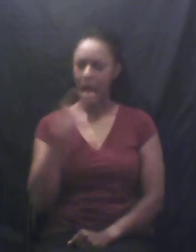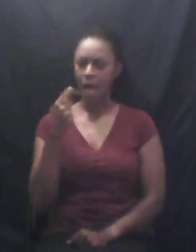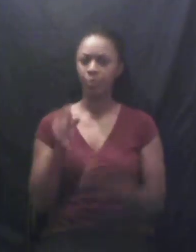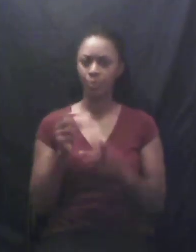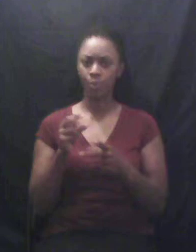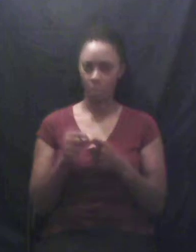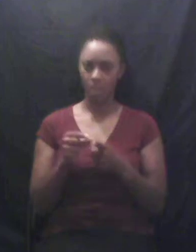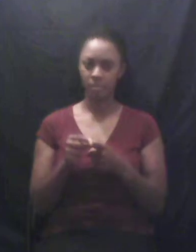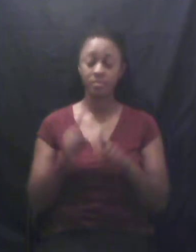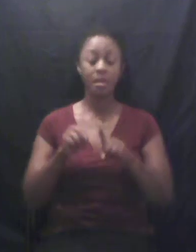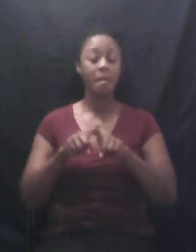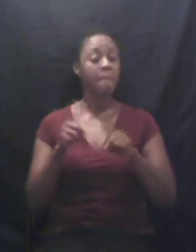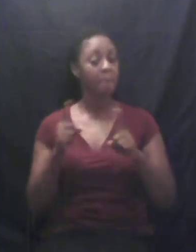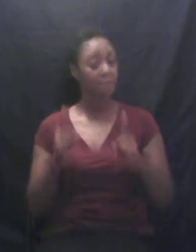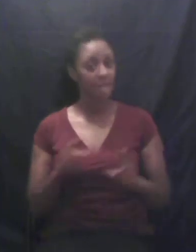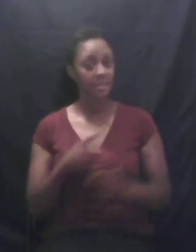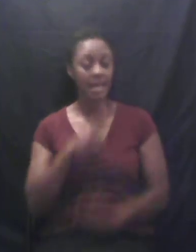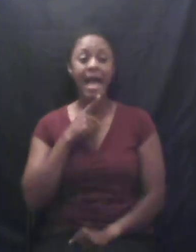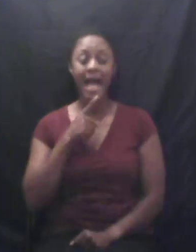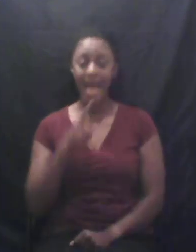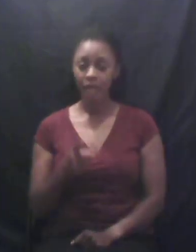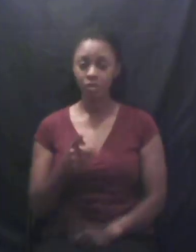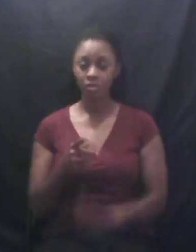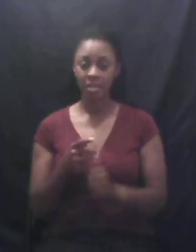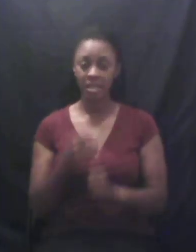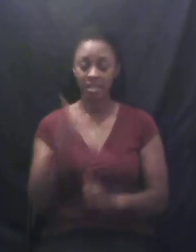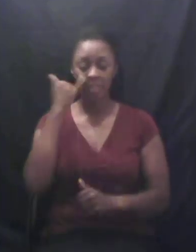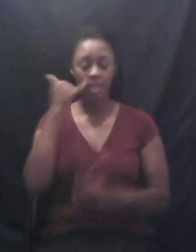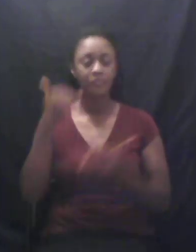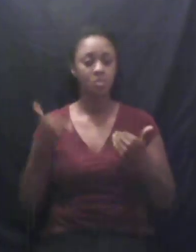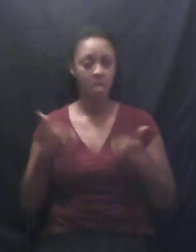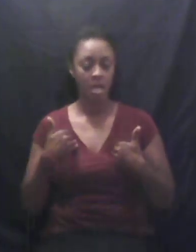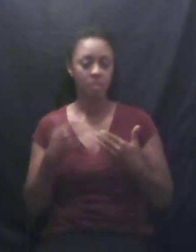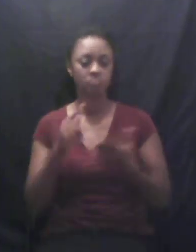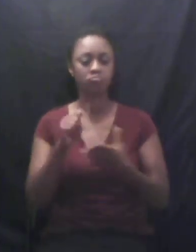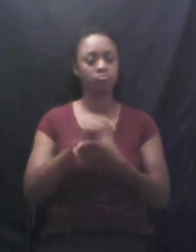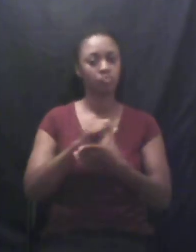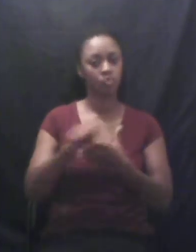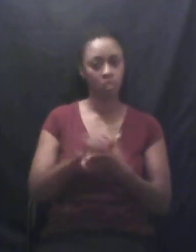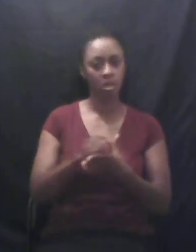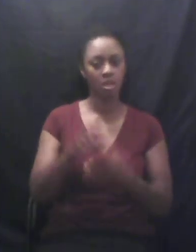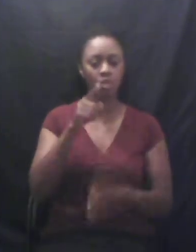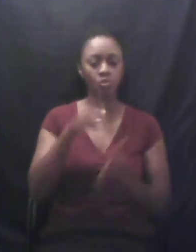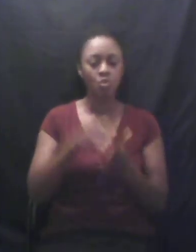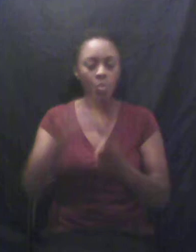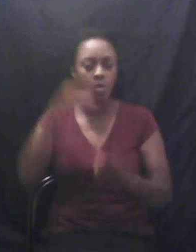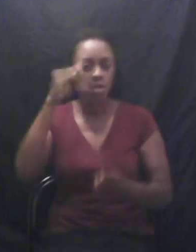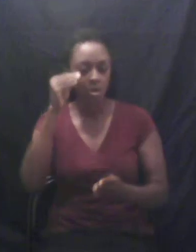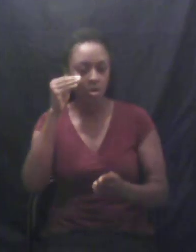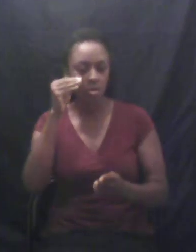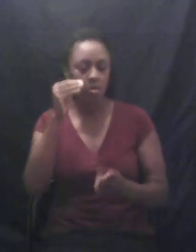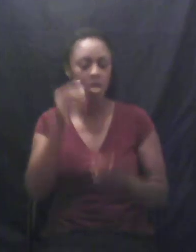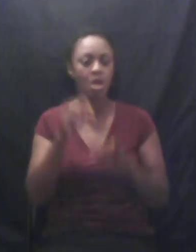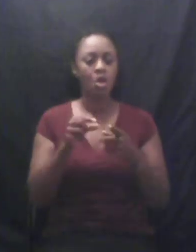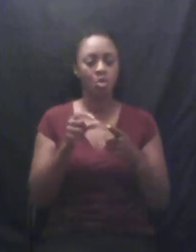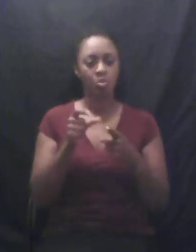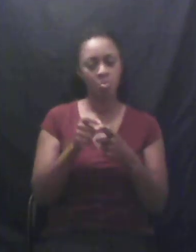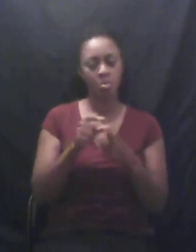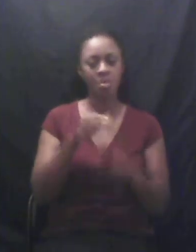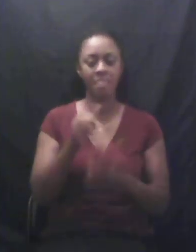actually, with training, you will learn what words are easy to lip read, and what are the